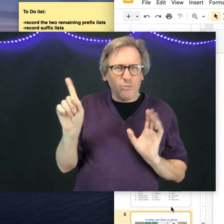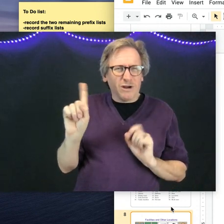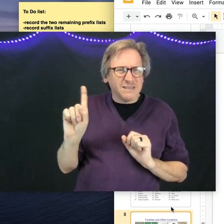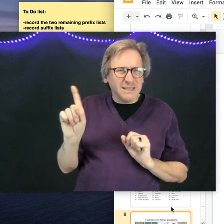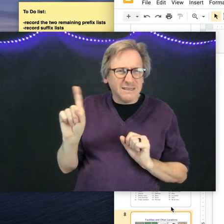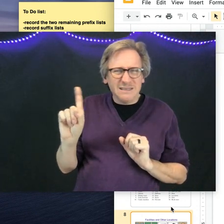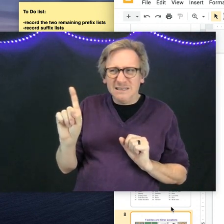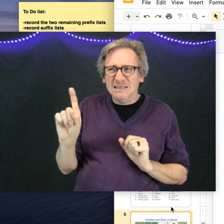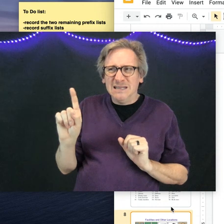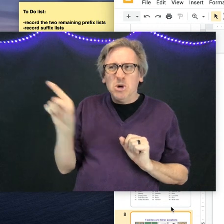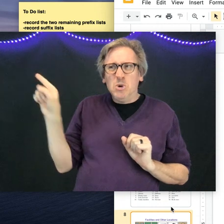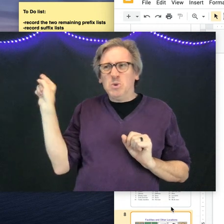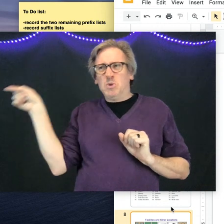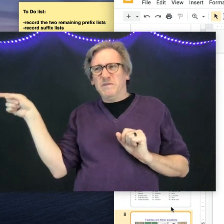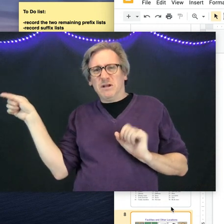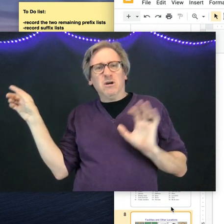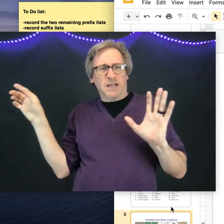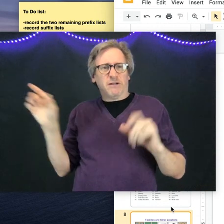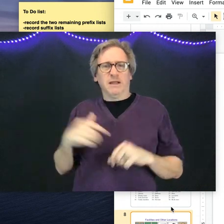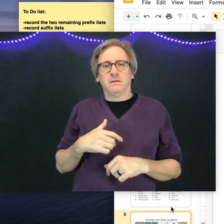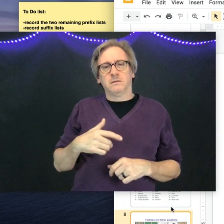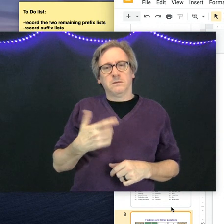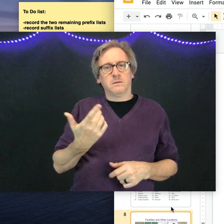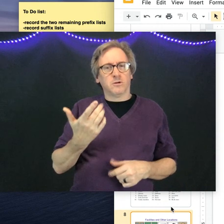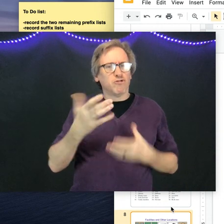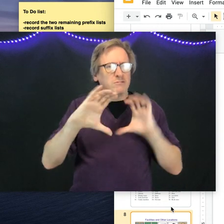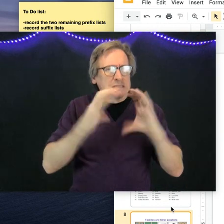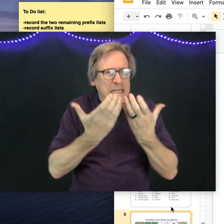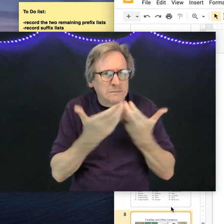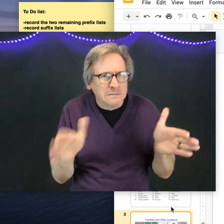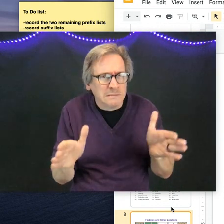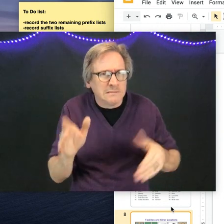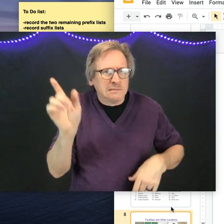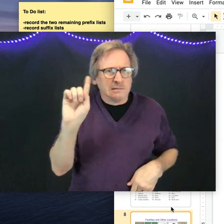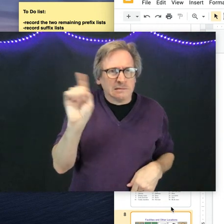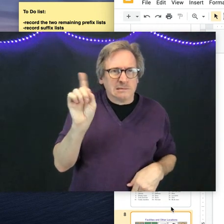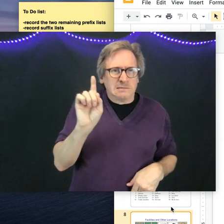bathroom. Where is it? Over there. Okay, great.